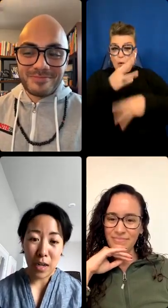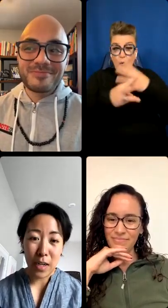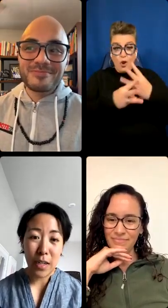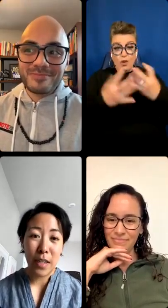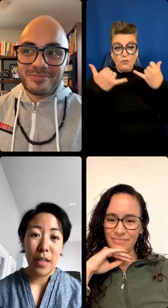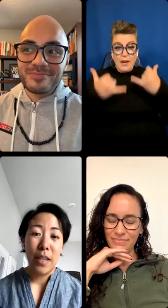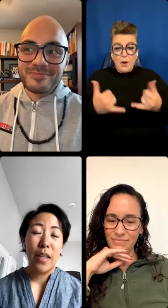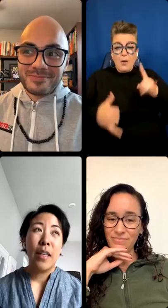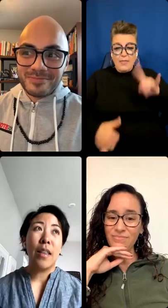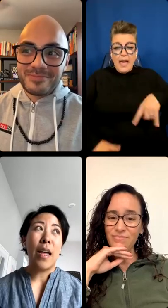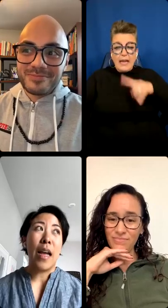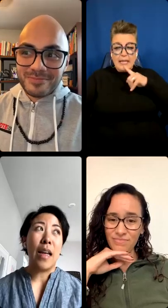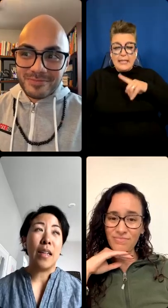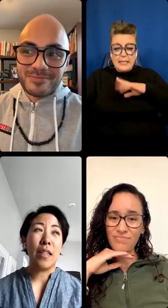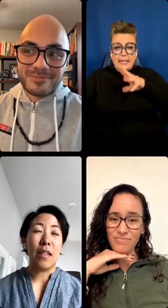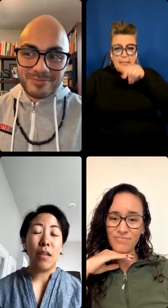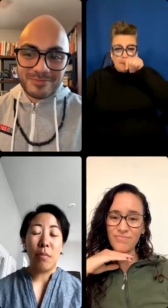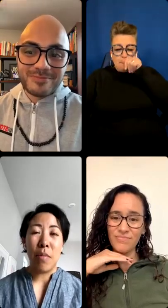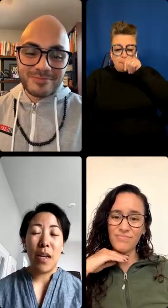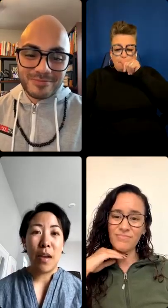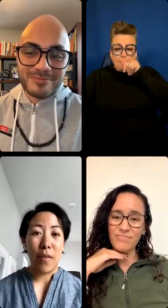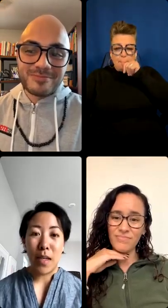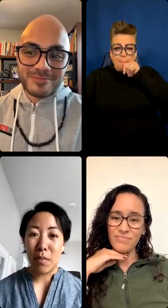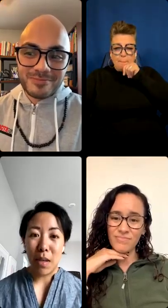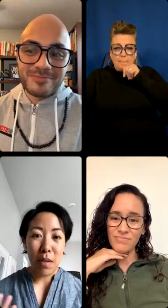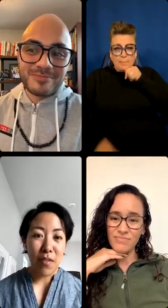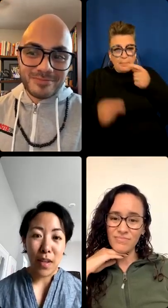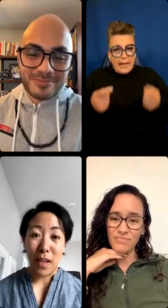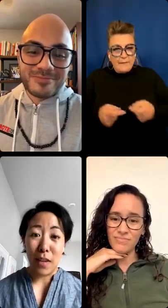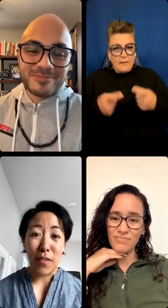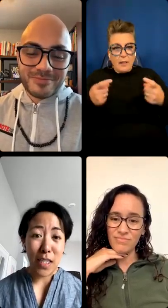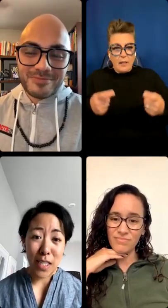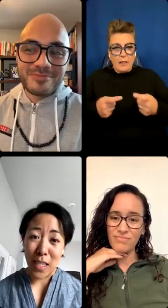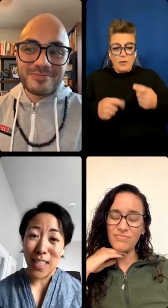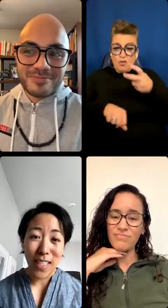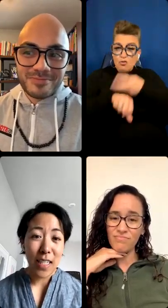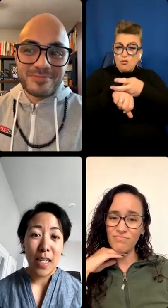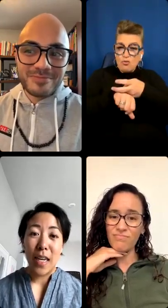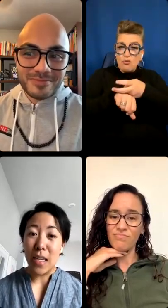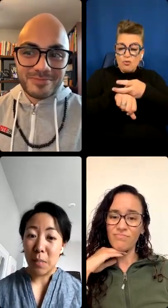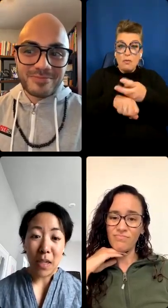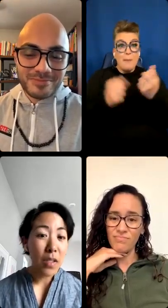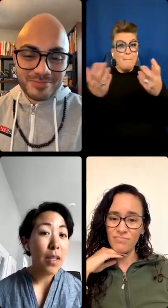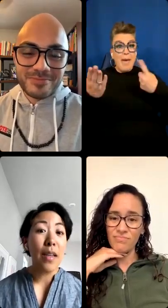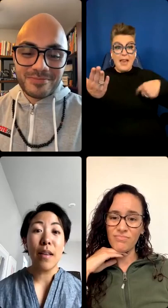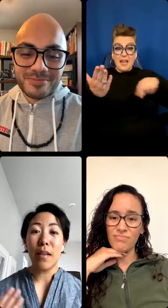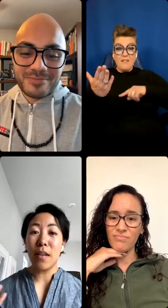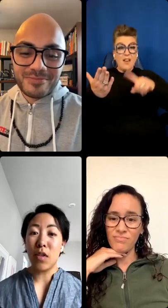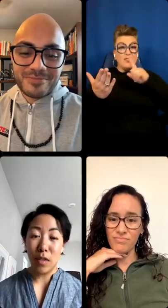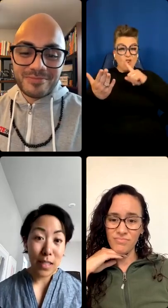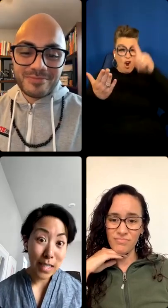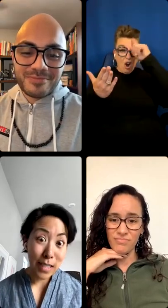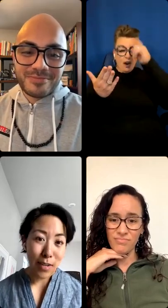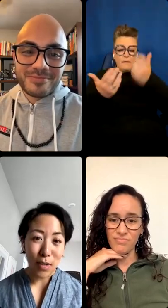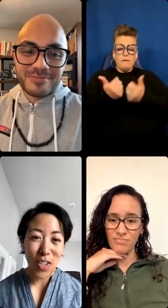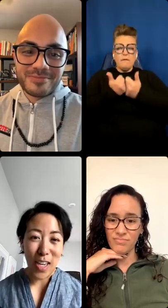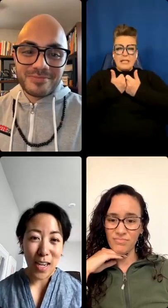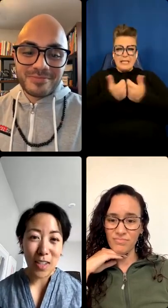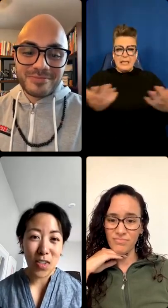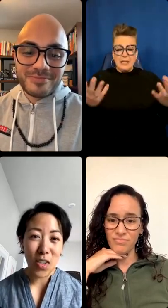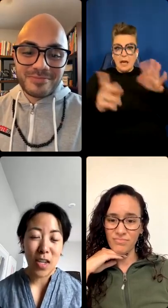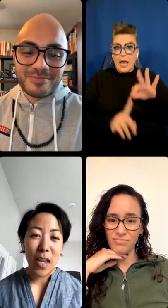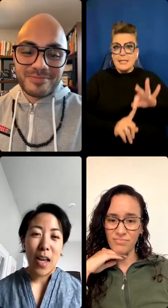is hard, that many of us may be feeling fatigued, especially during